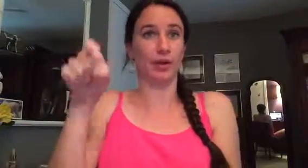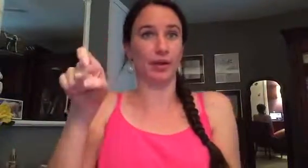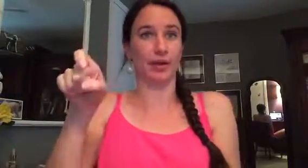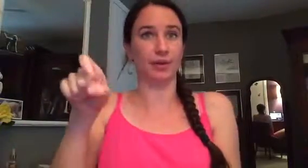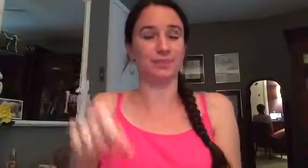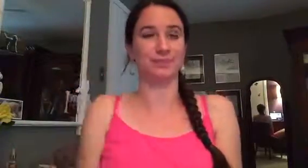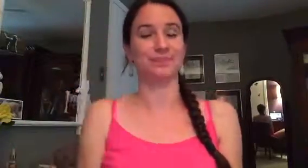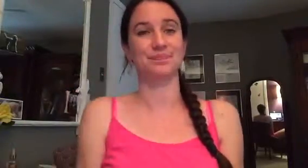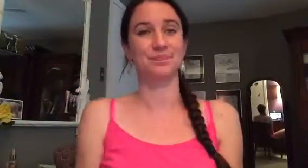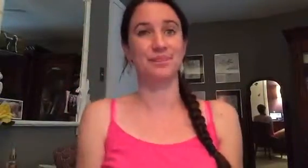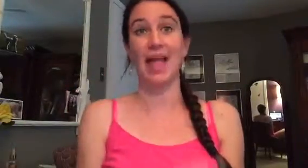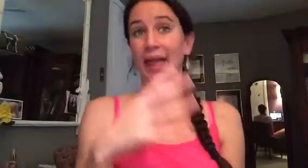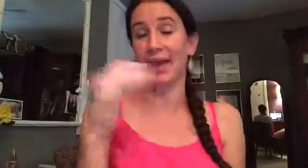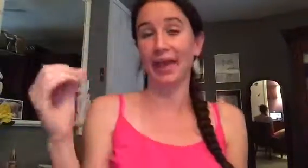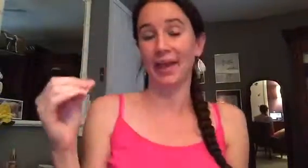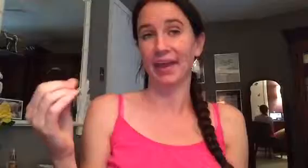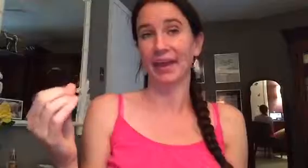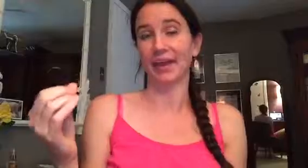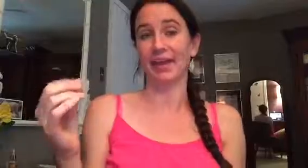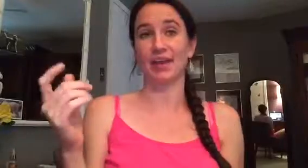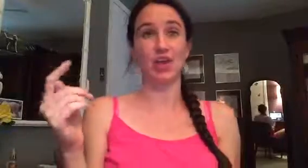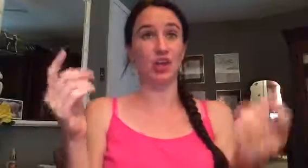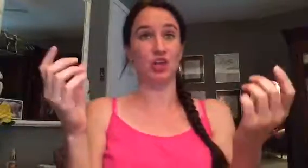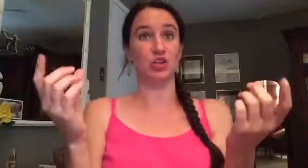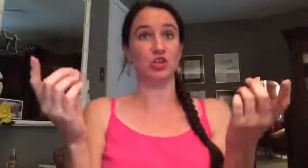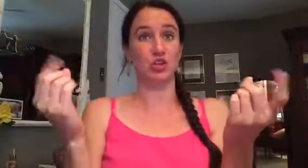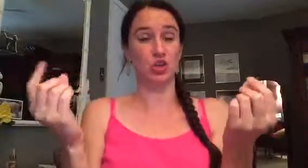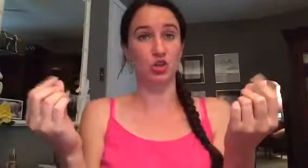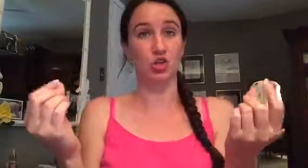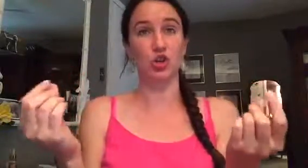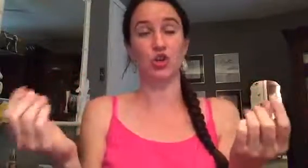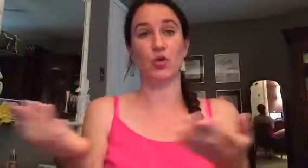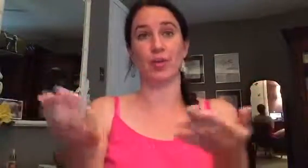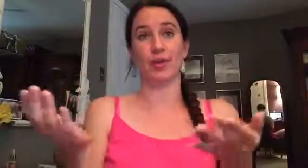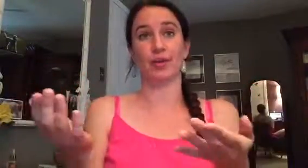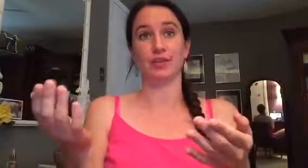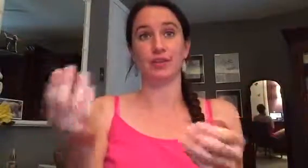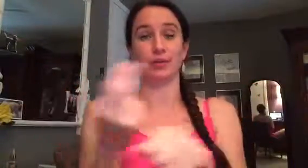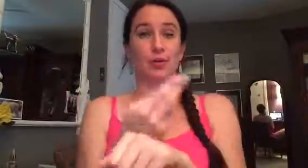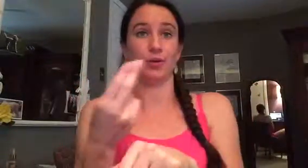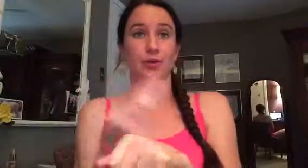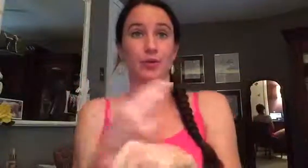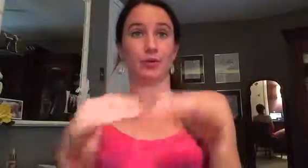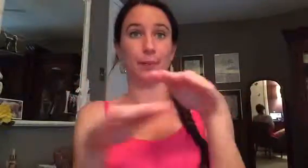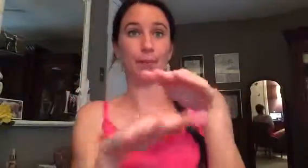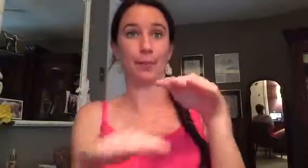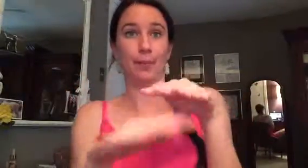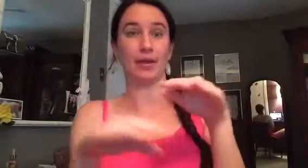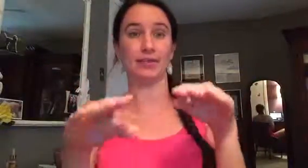And to do this, we are going to use a basic formula that we've studied a lot